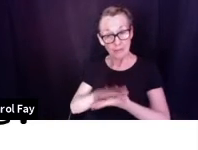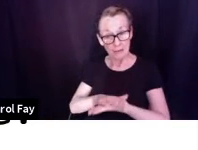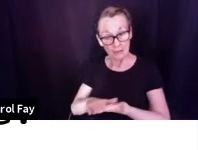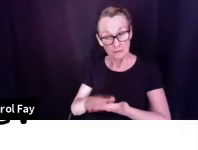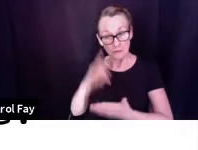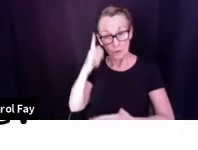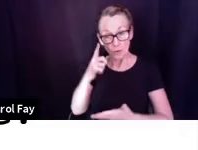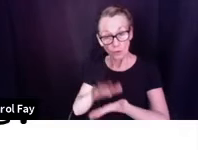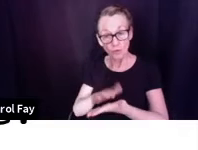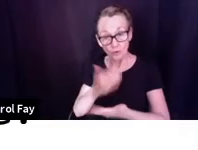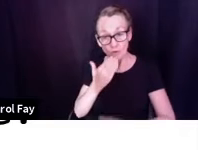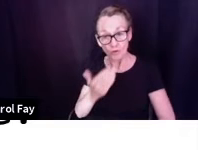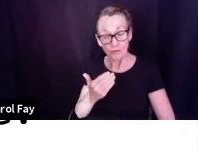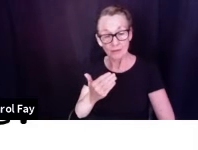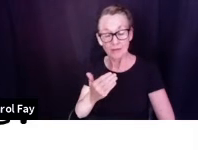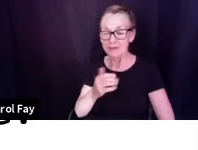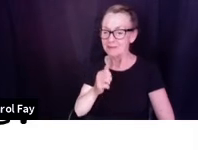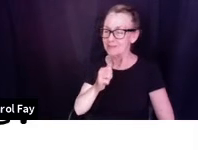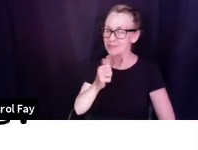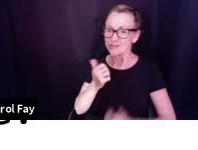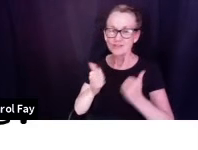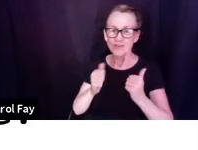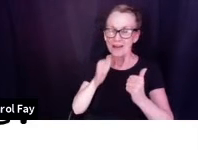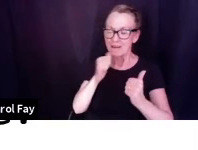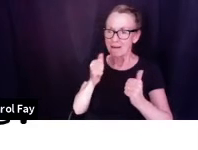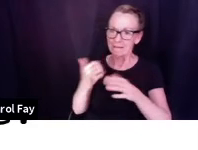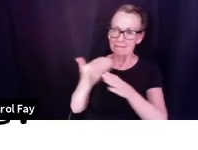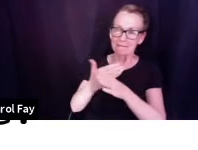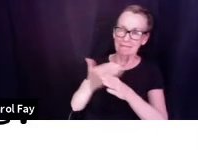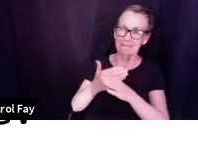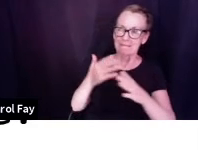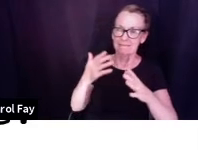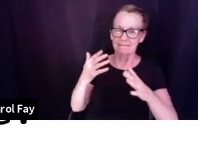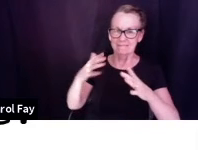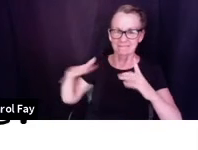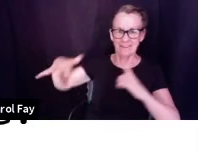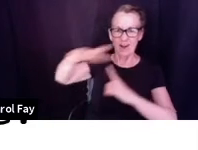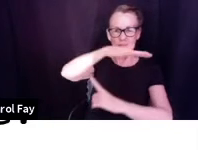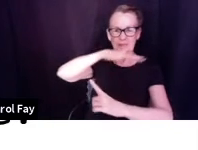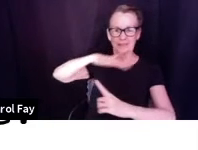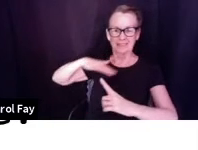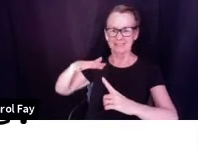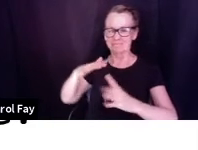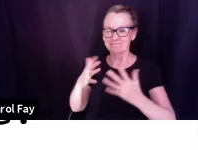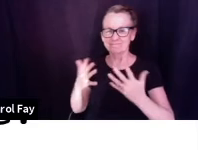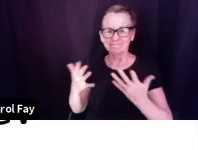good, right? And try not to have distractions in your environment, whether there's